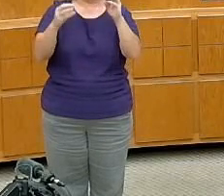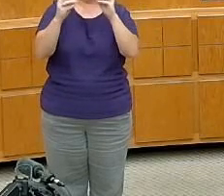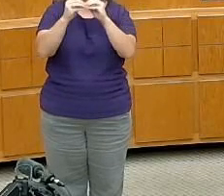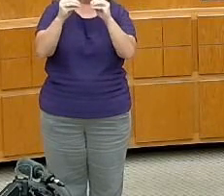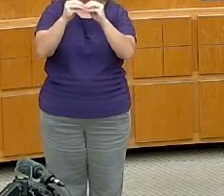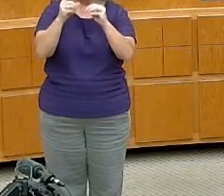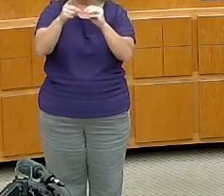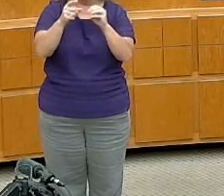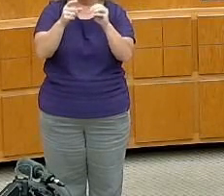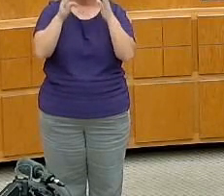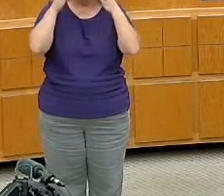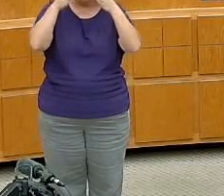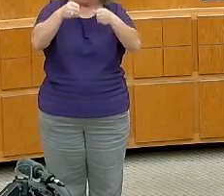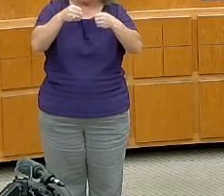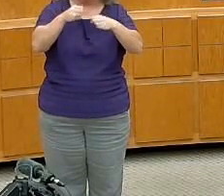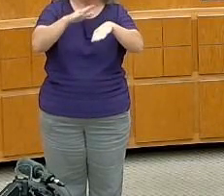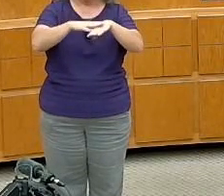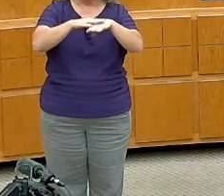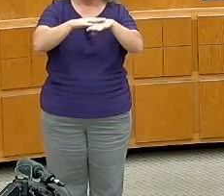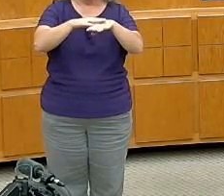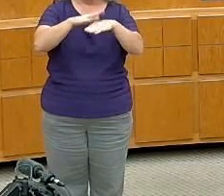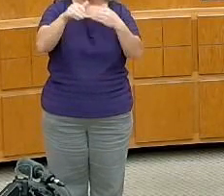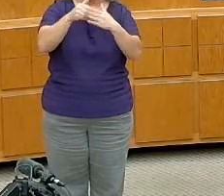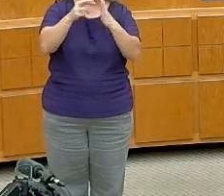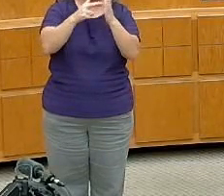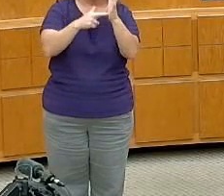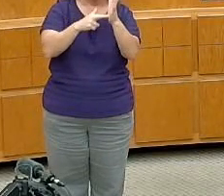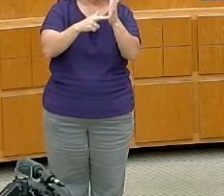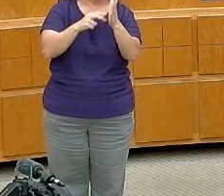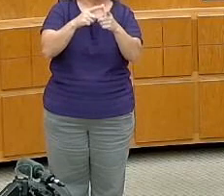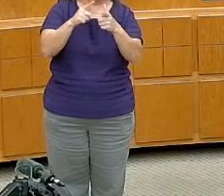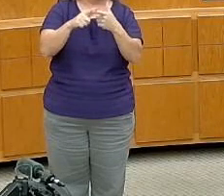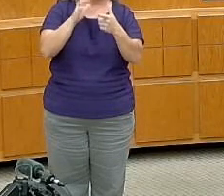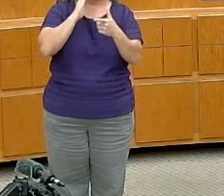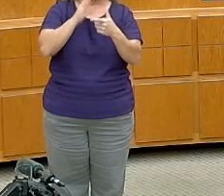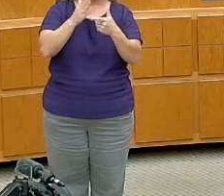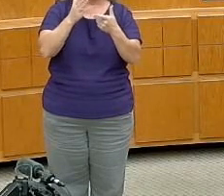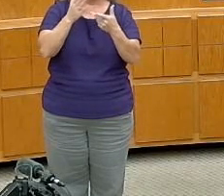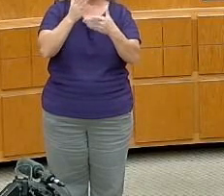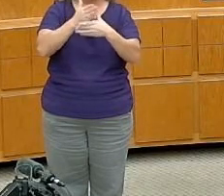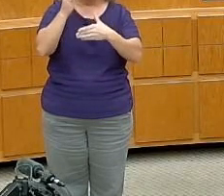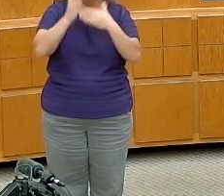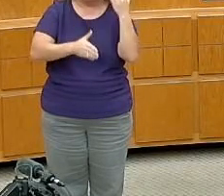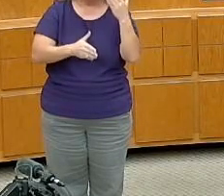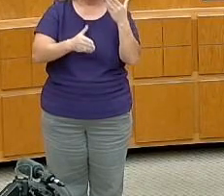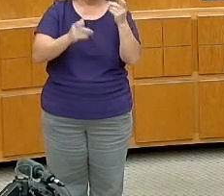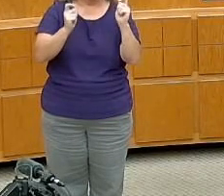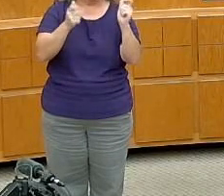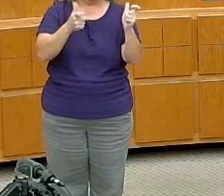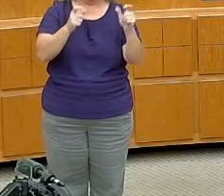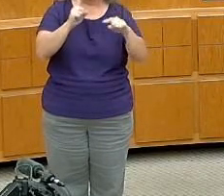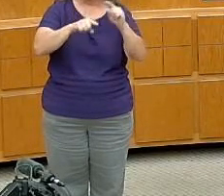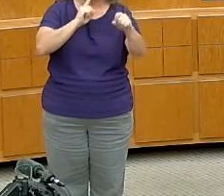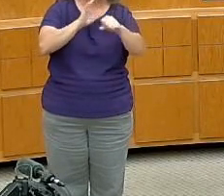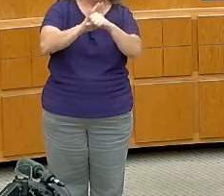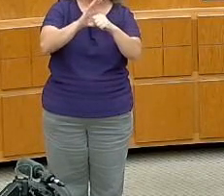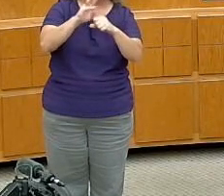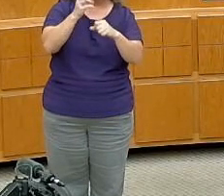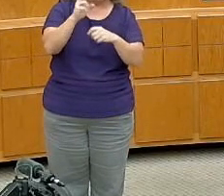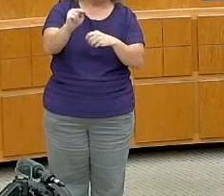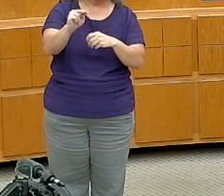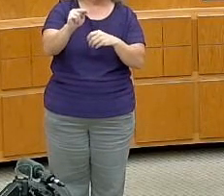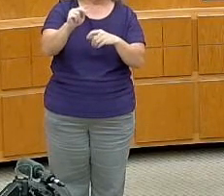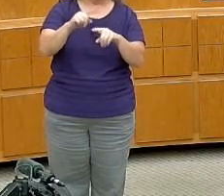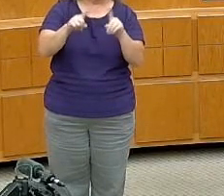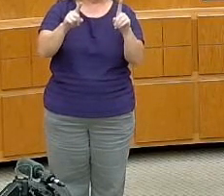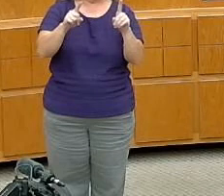and you stay focused on those guidelines, the quicker this will be over. We can't promise anything, but I can assure you there's nobody more interested